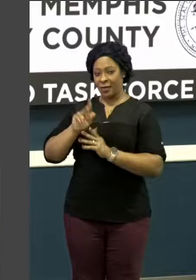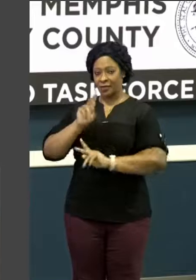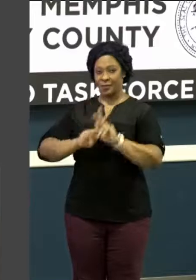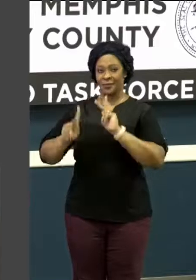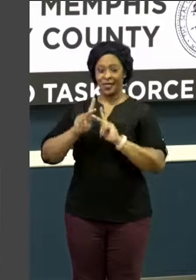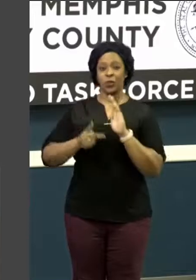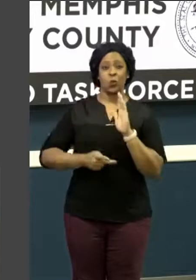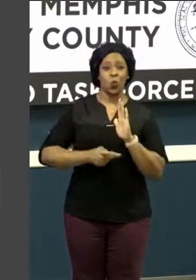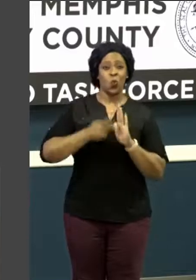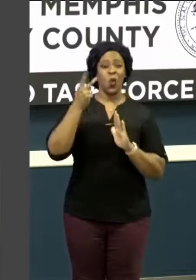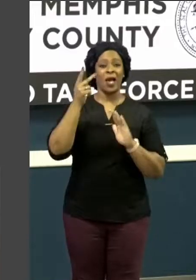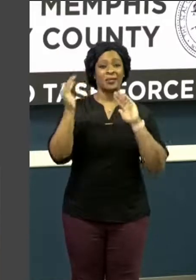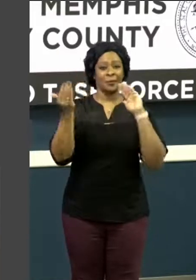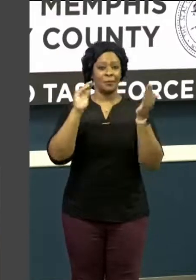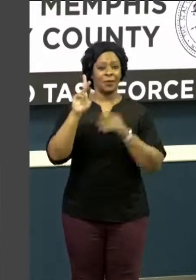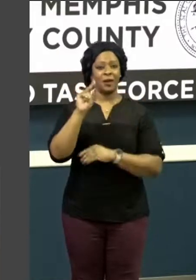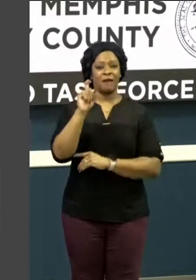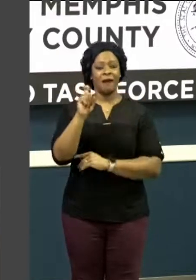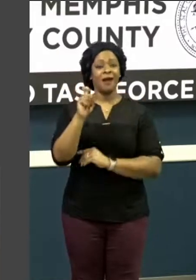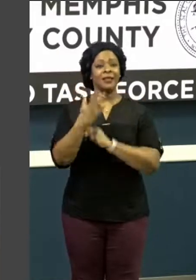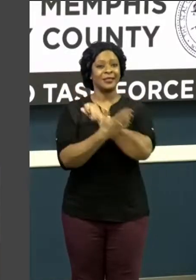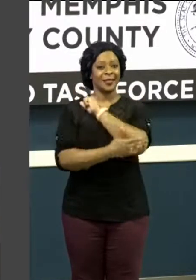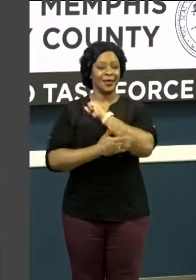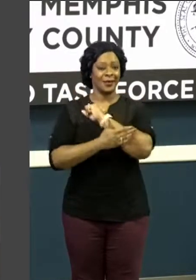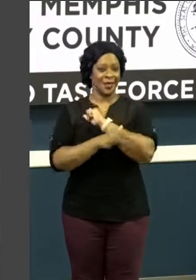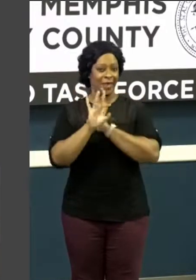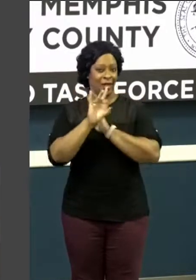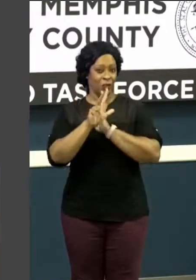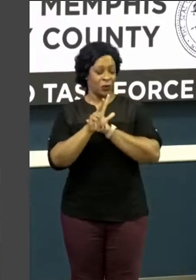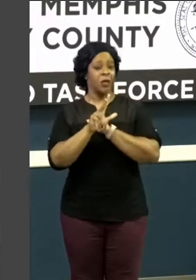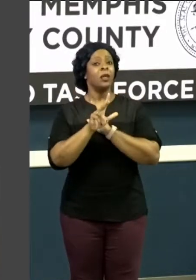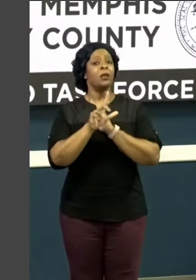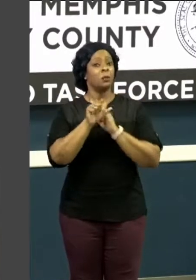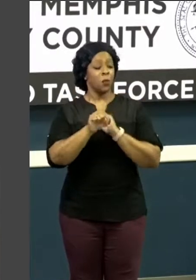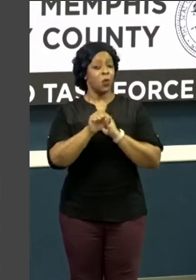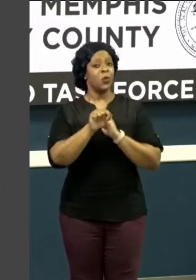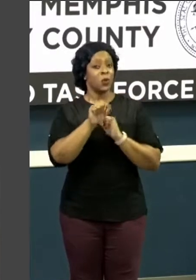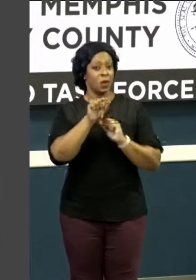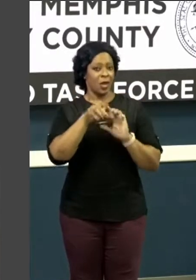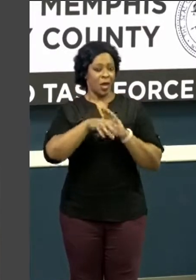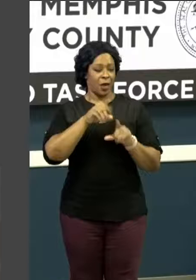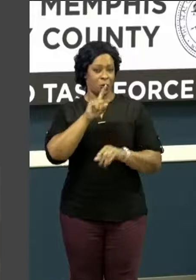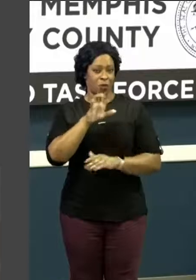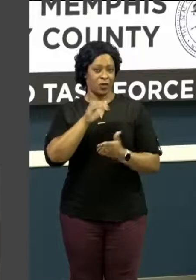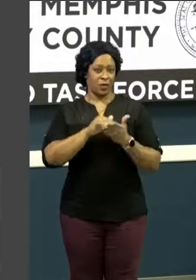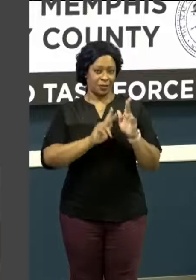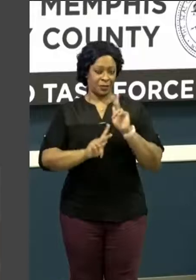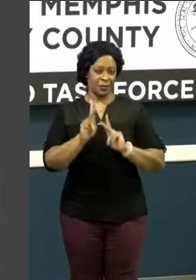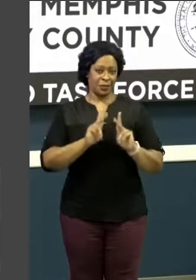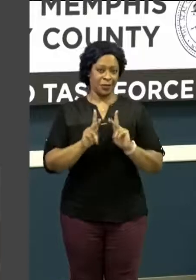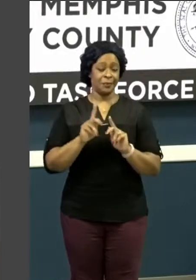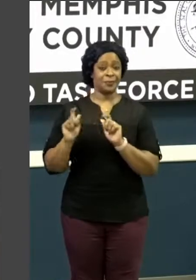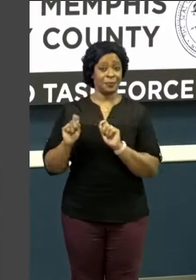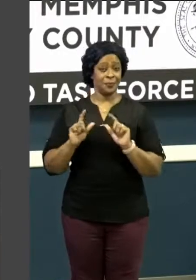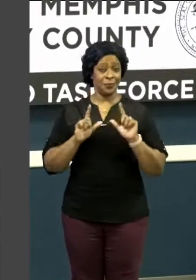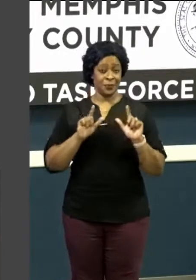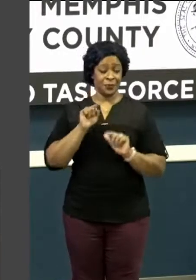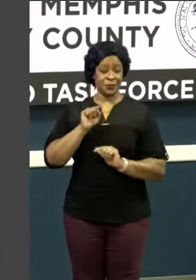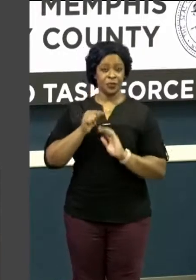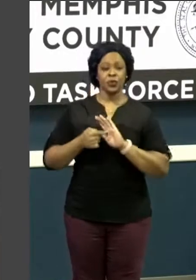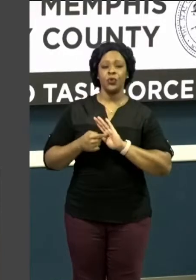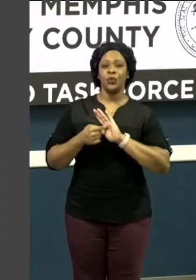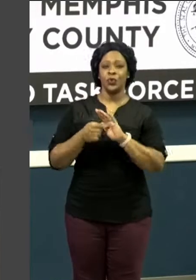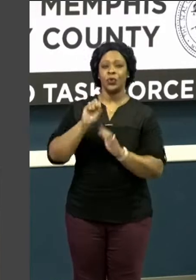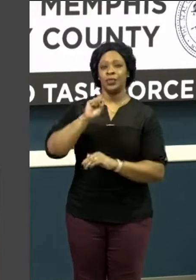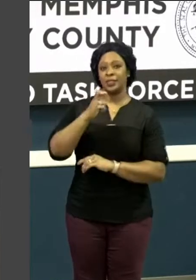double Knox County's rate of 83.3 per 100,000. Next slide. Shelby County